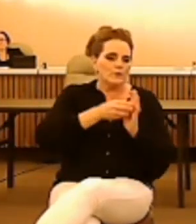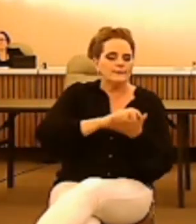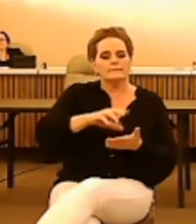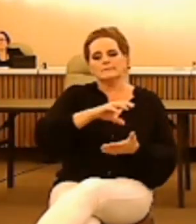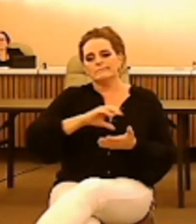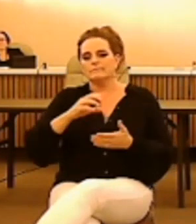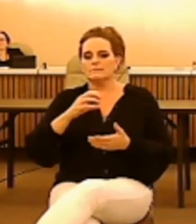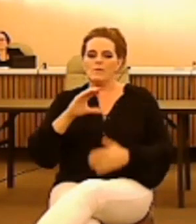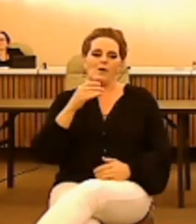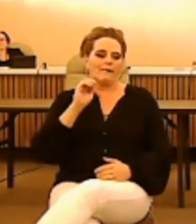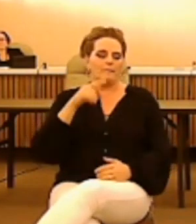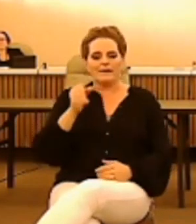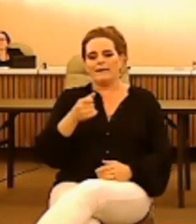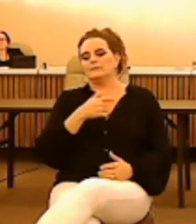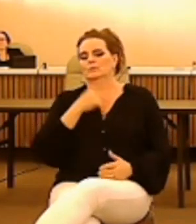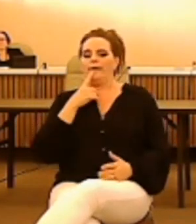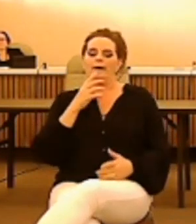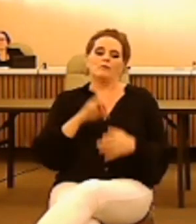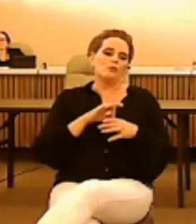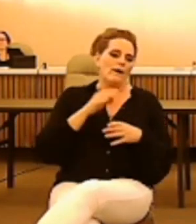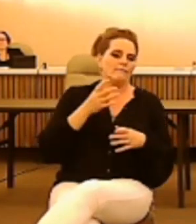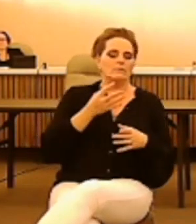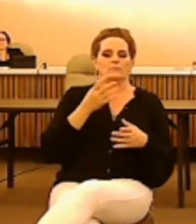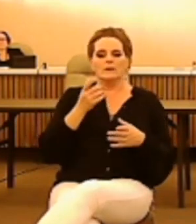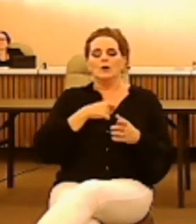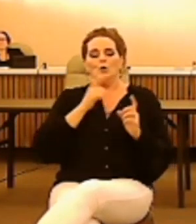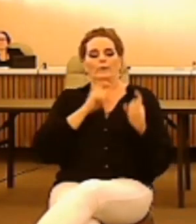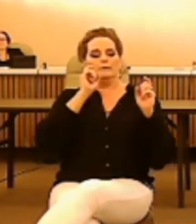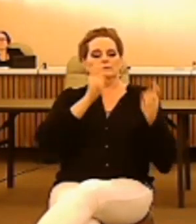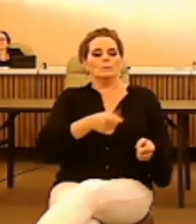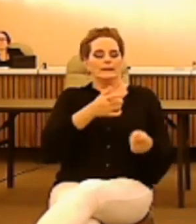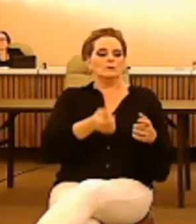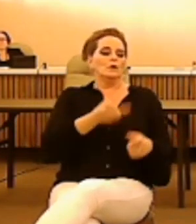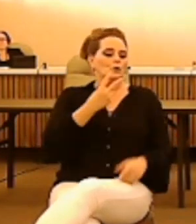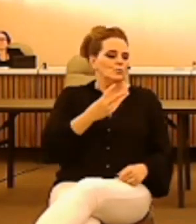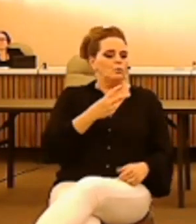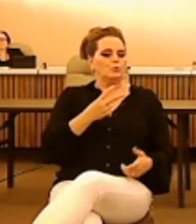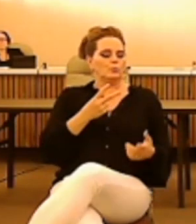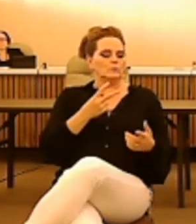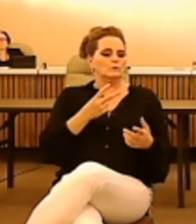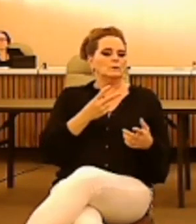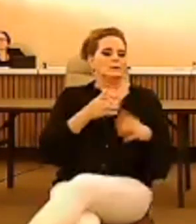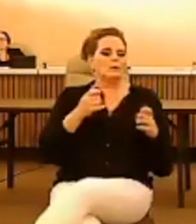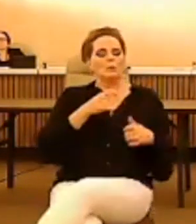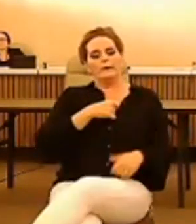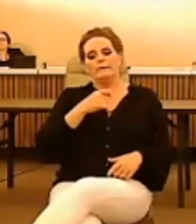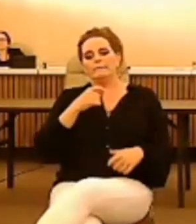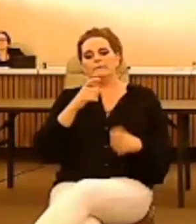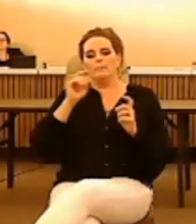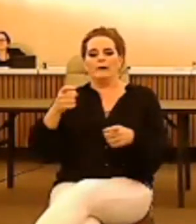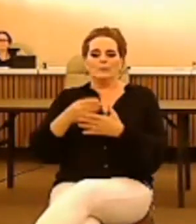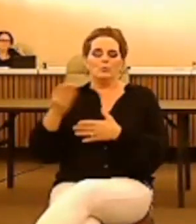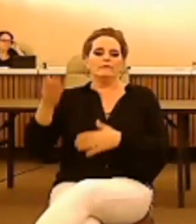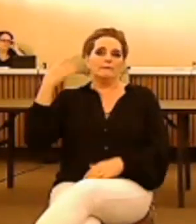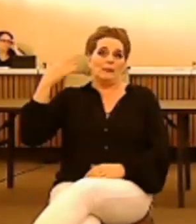organizations donate prizes. We do a raffle and we donate it to a local LGBT. We've done a homeless shelter in the past.